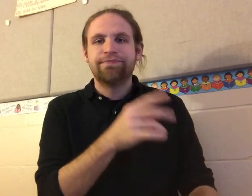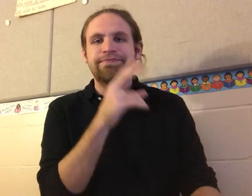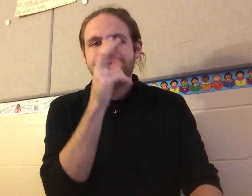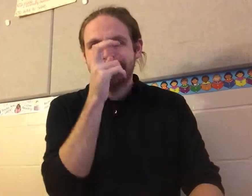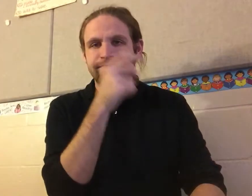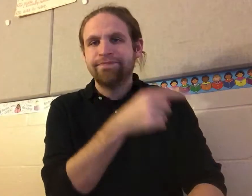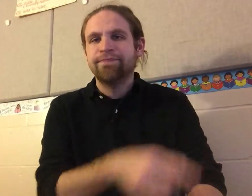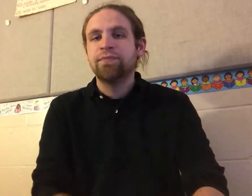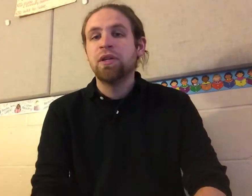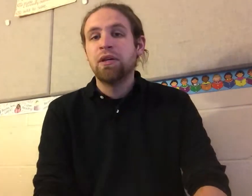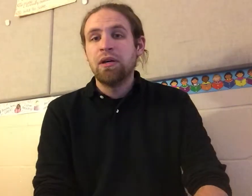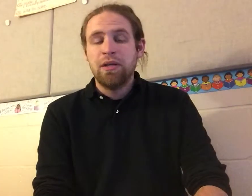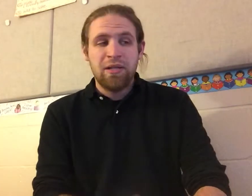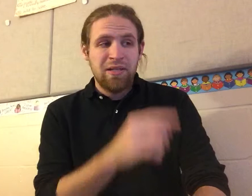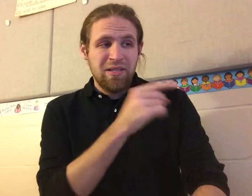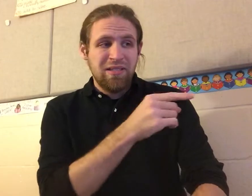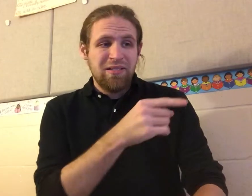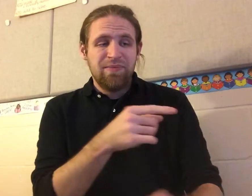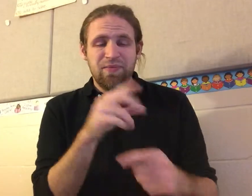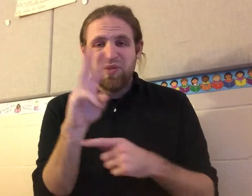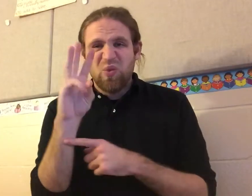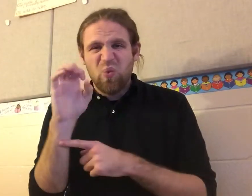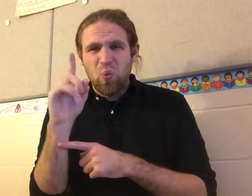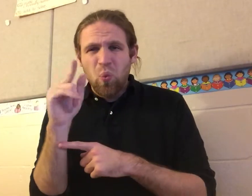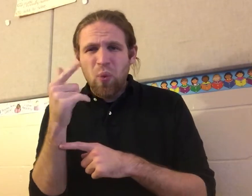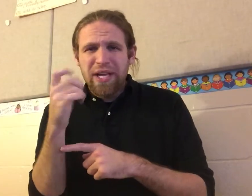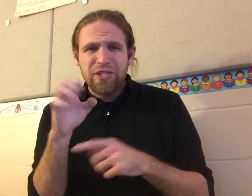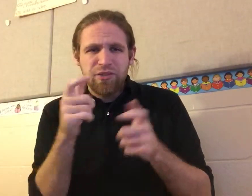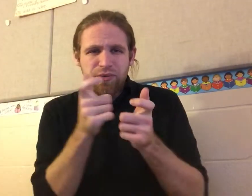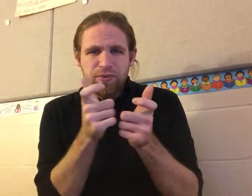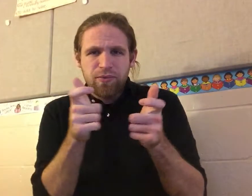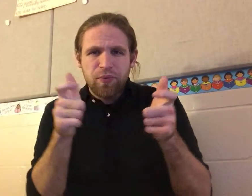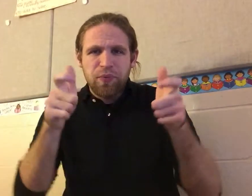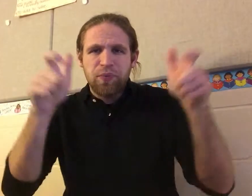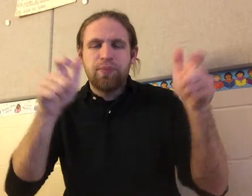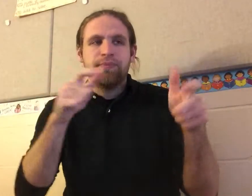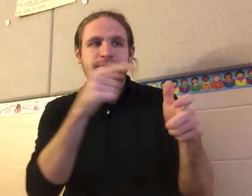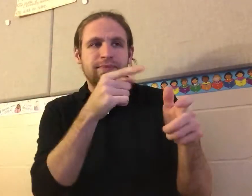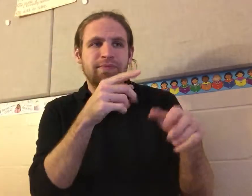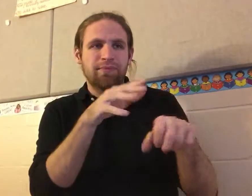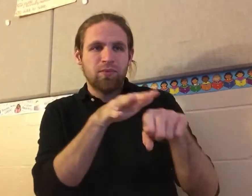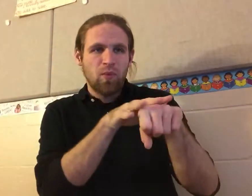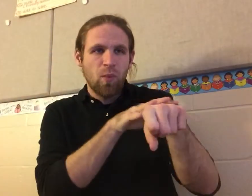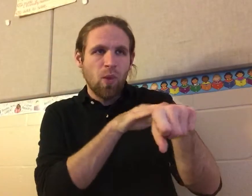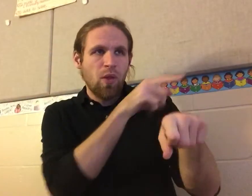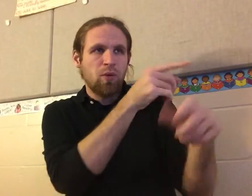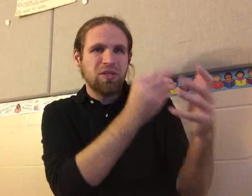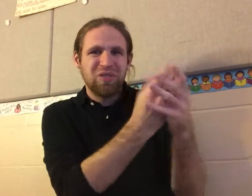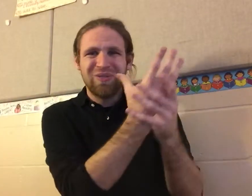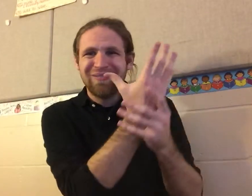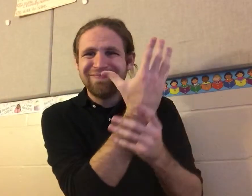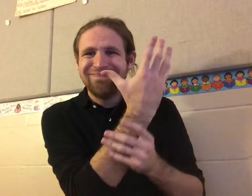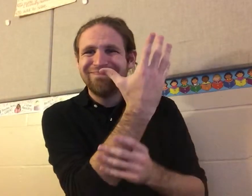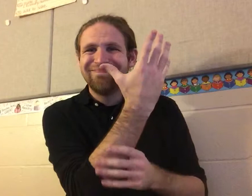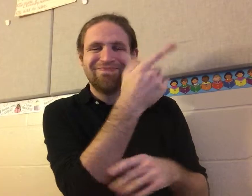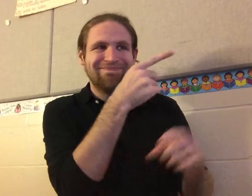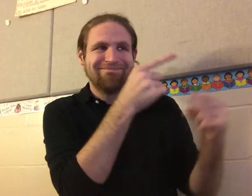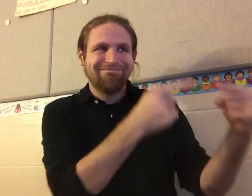But this wedge-shaped insect can slow down the plant's growth, turning it brown as